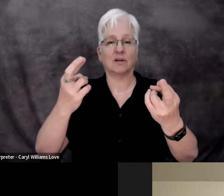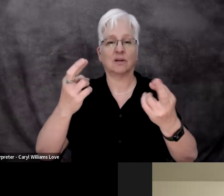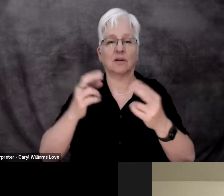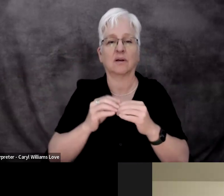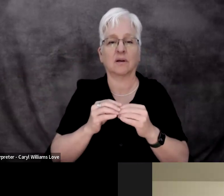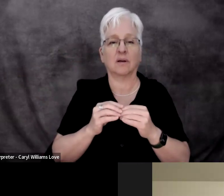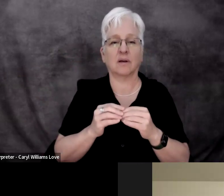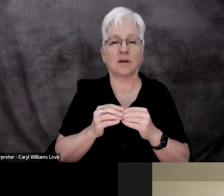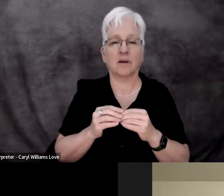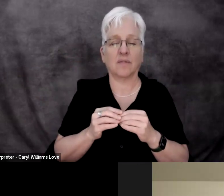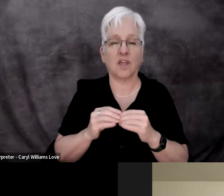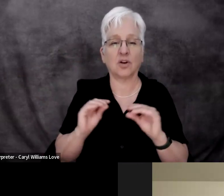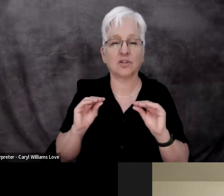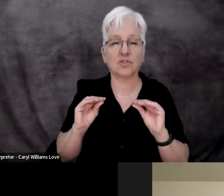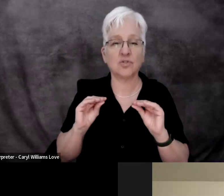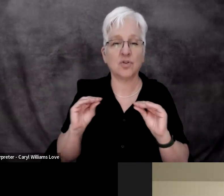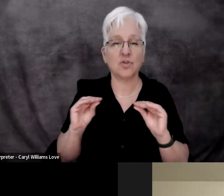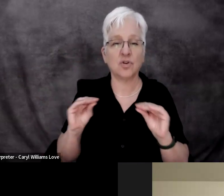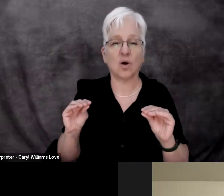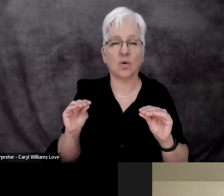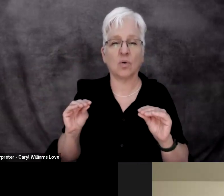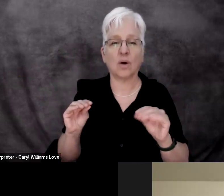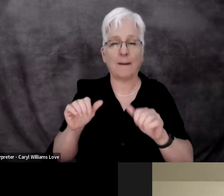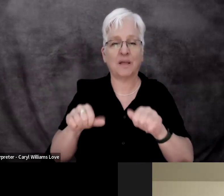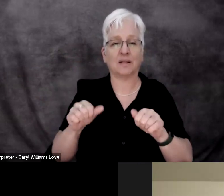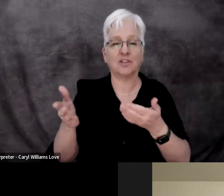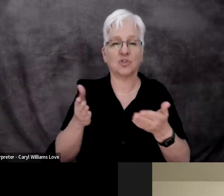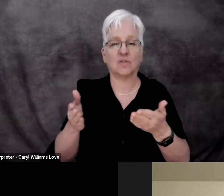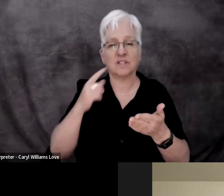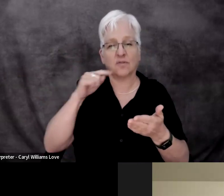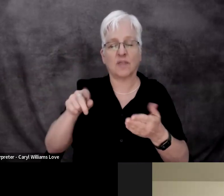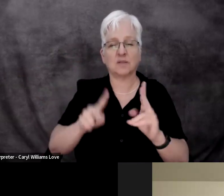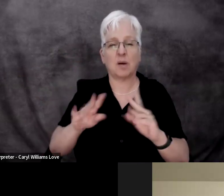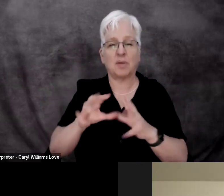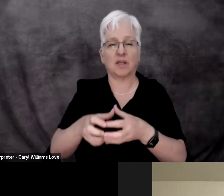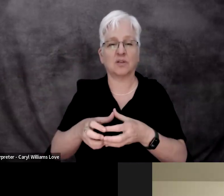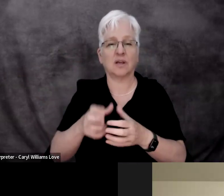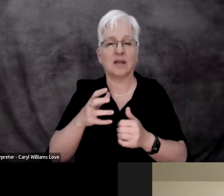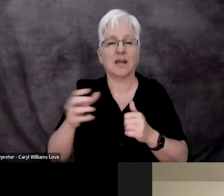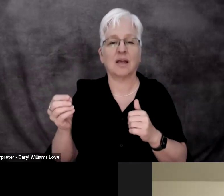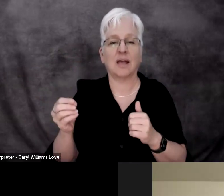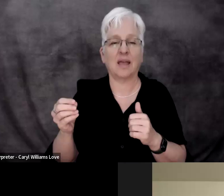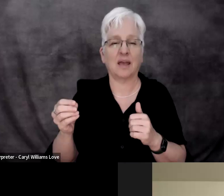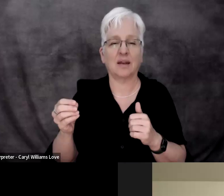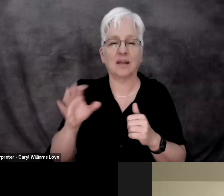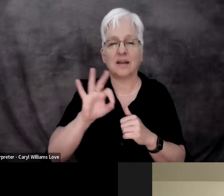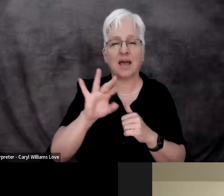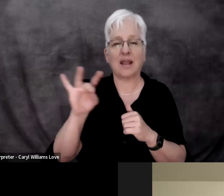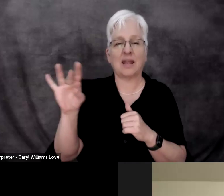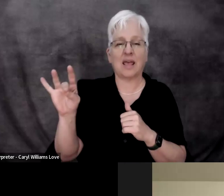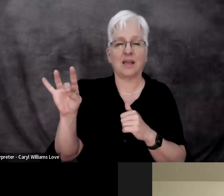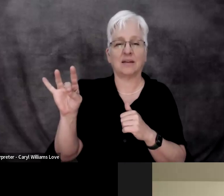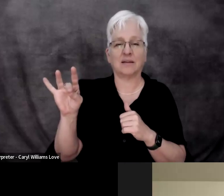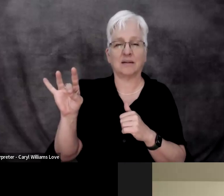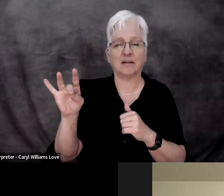this population. And finally, 988, I would love to see a 988 for this population. Because when